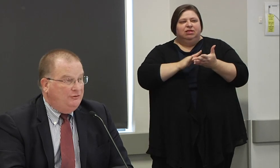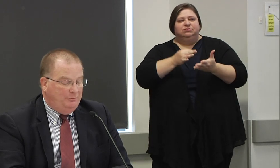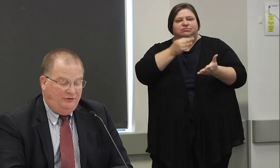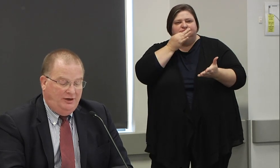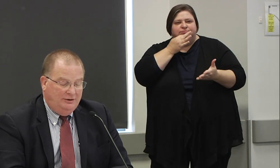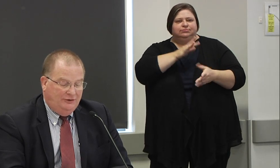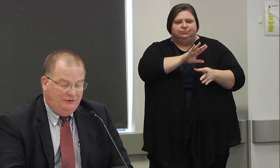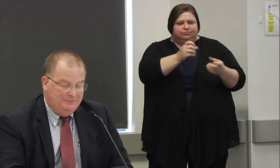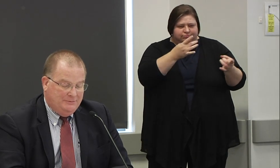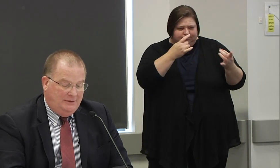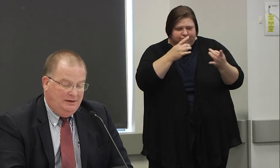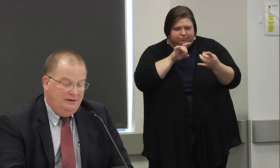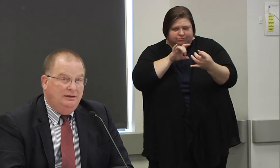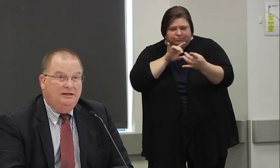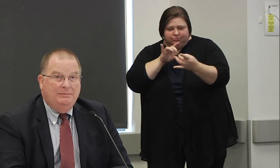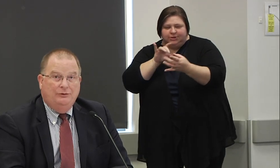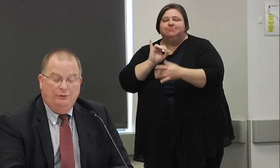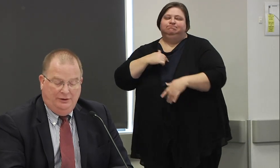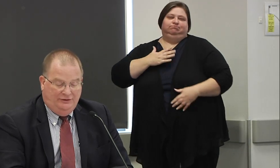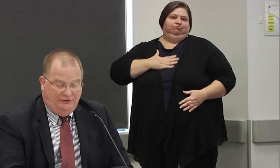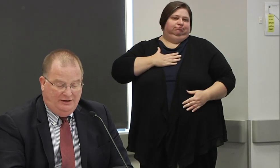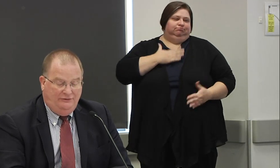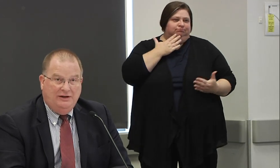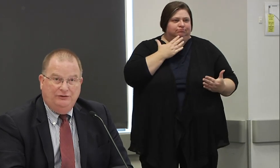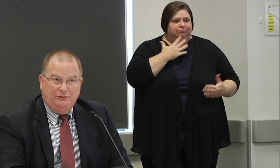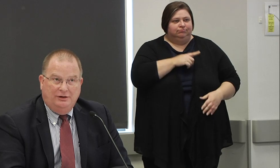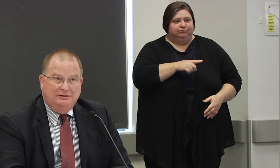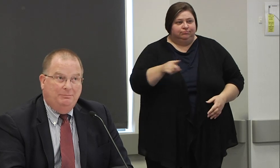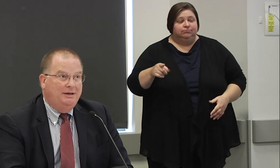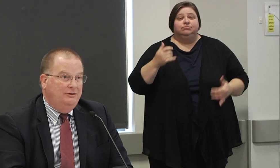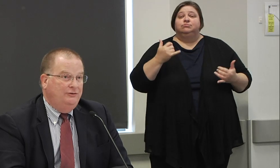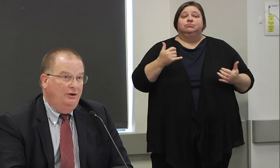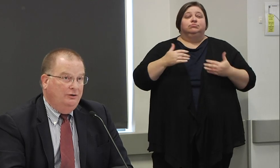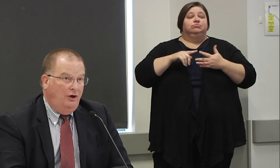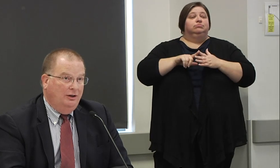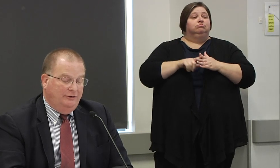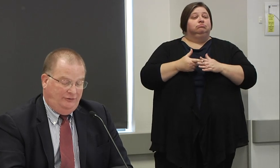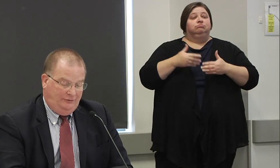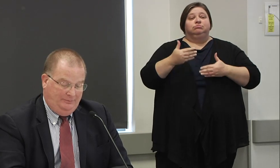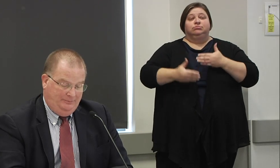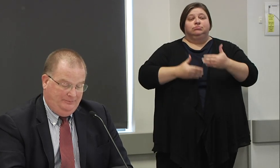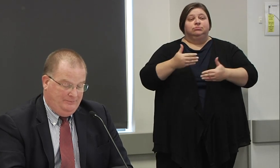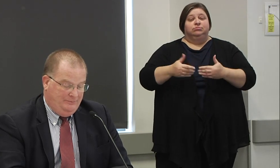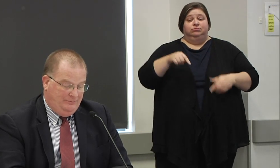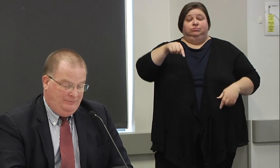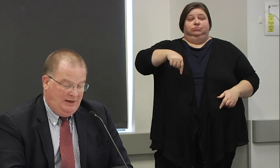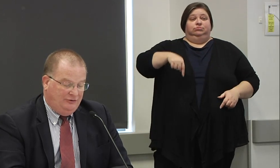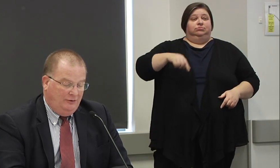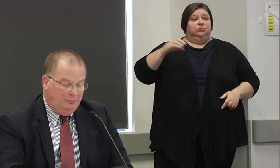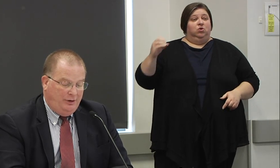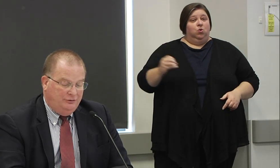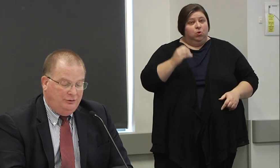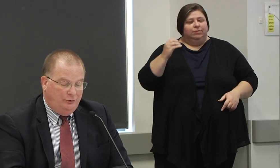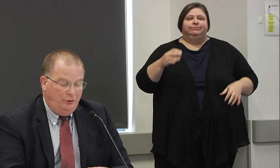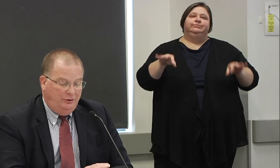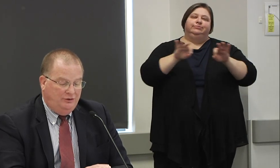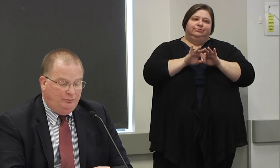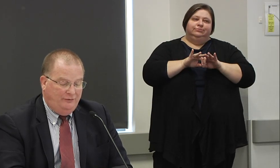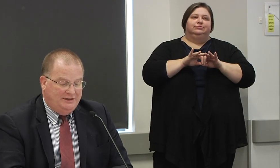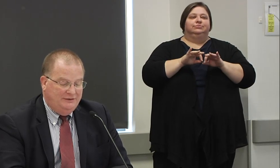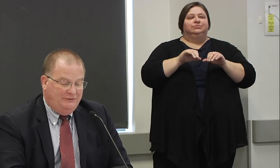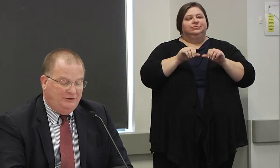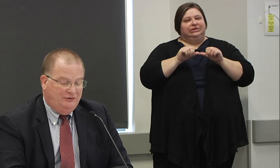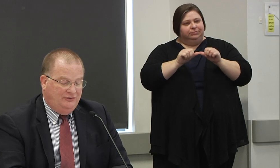start by saying this. Keeping Oregon safe and strong depends on all of us. As Governor Brown noted, Oregonians